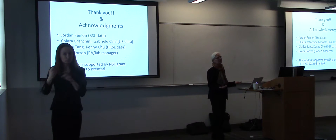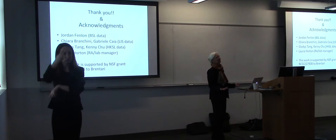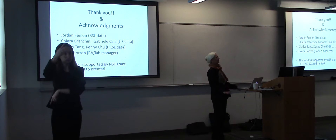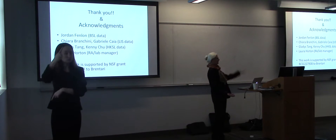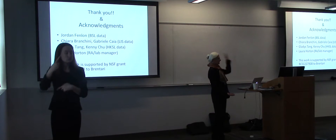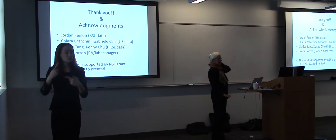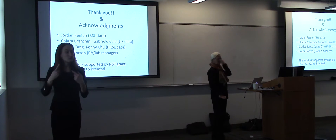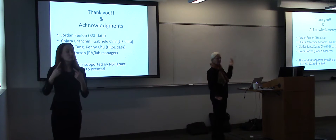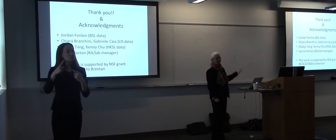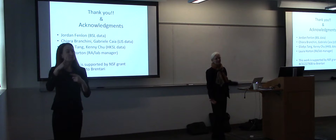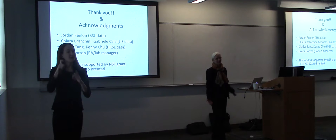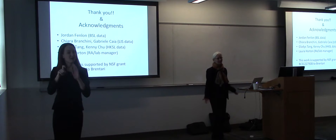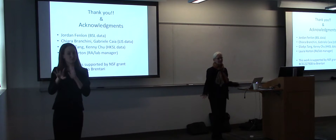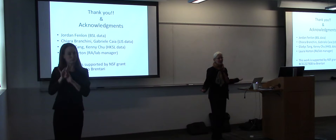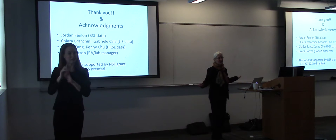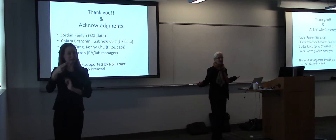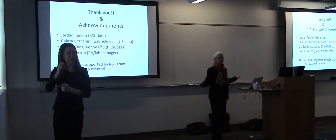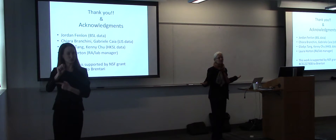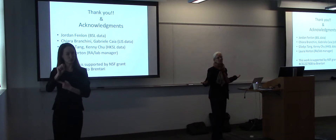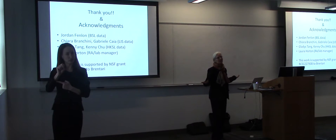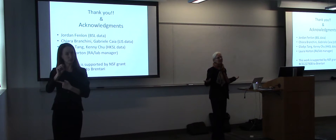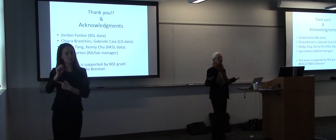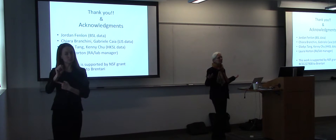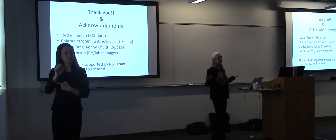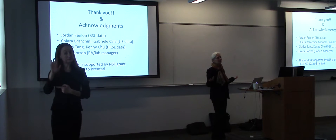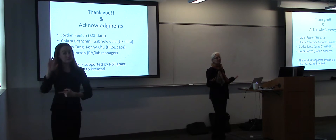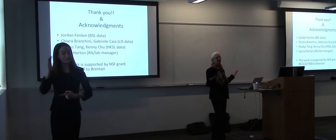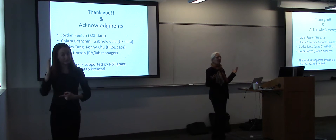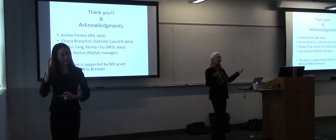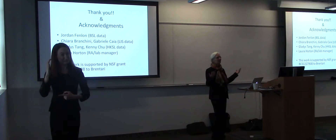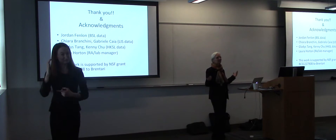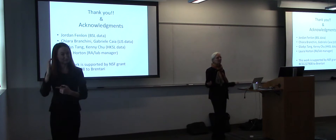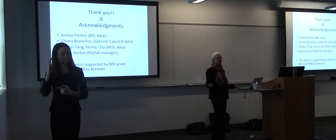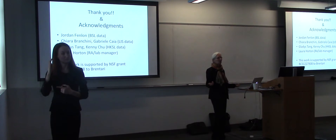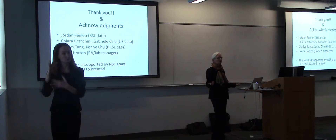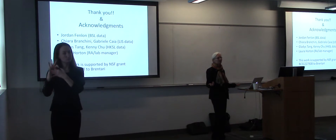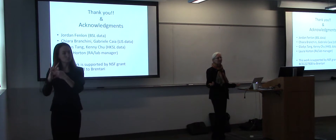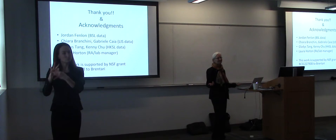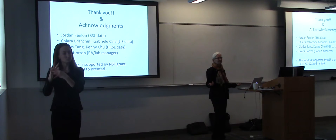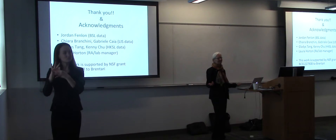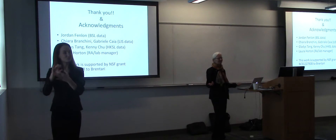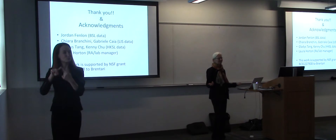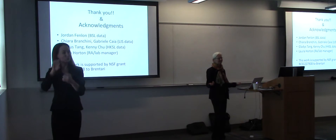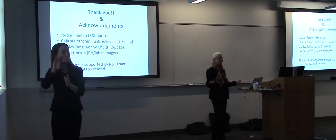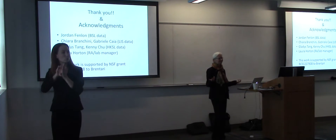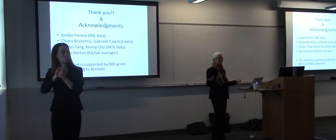handshapes kind of, have this relationship to objects in the world